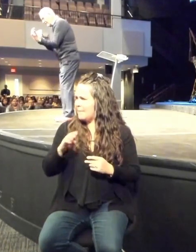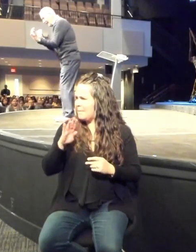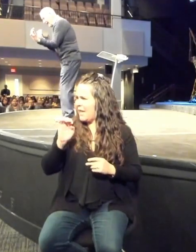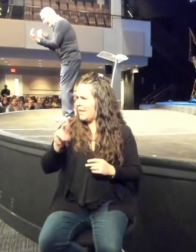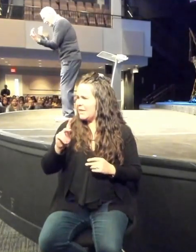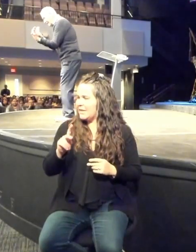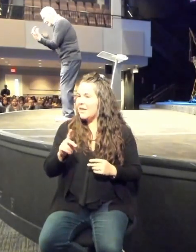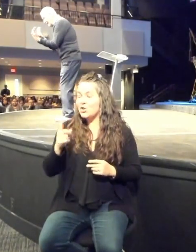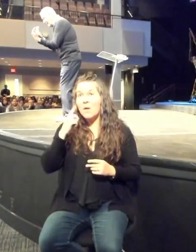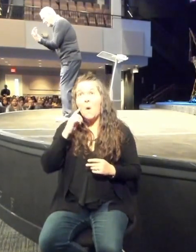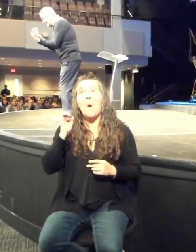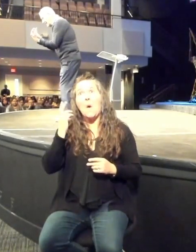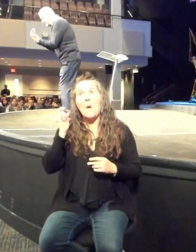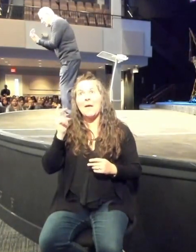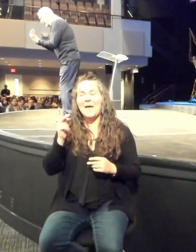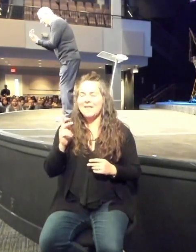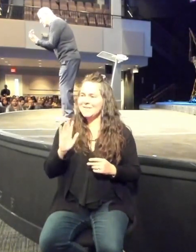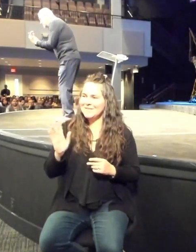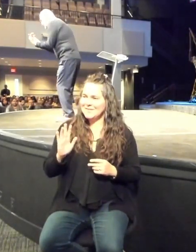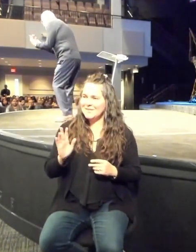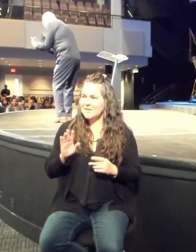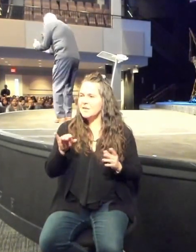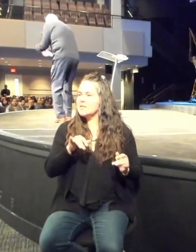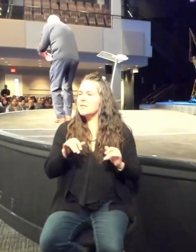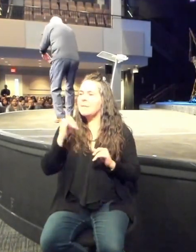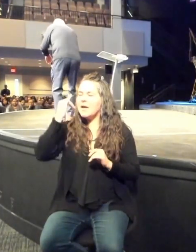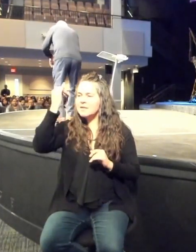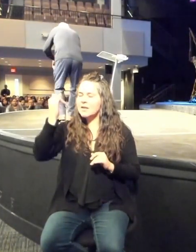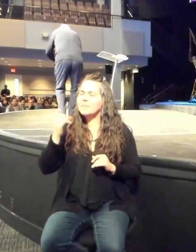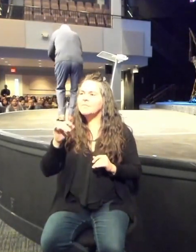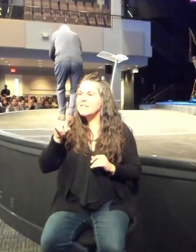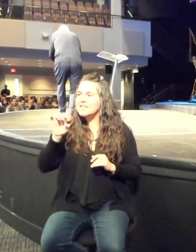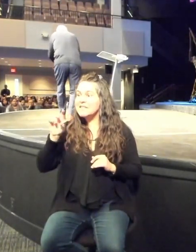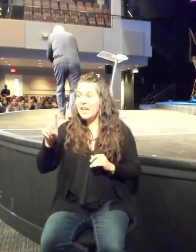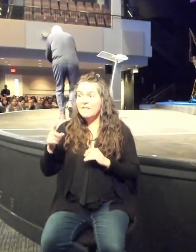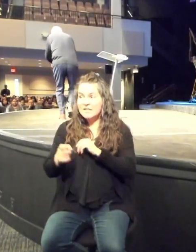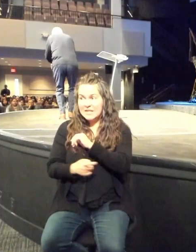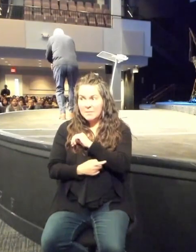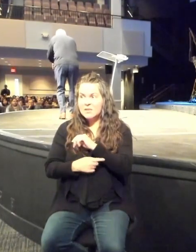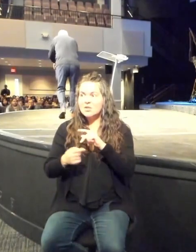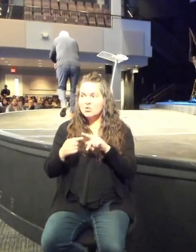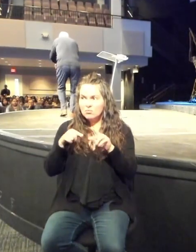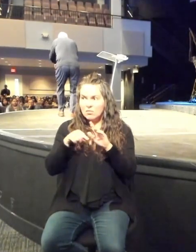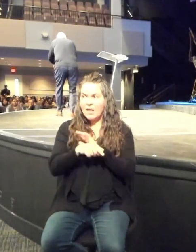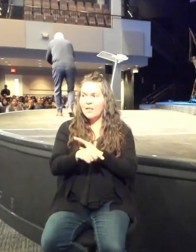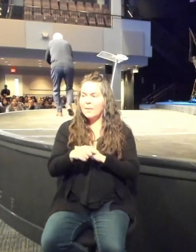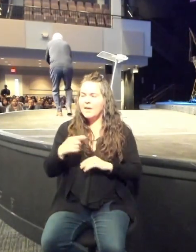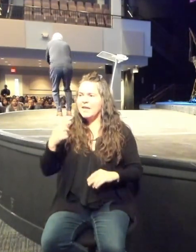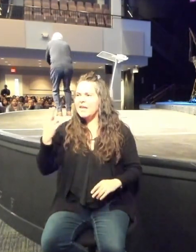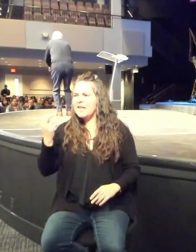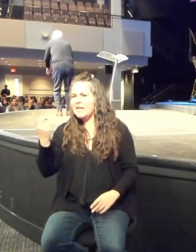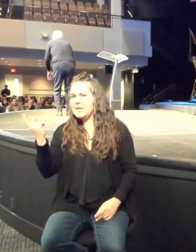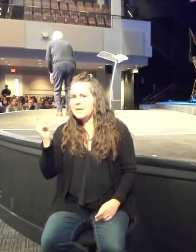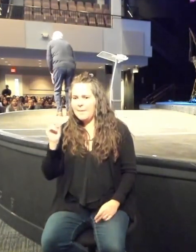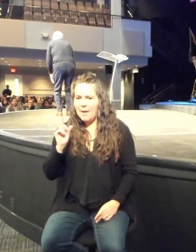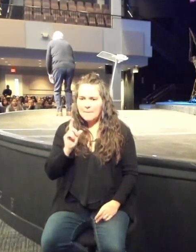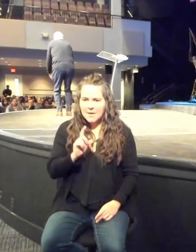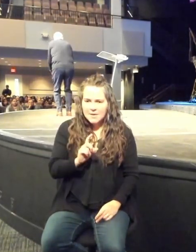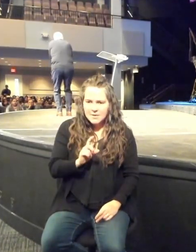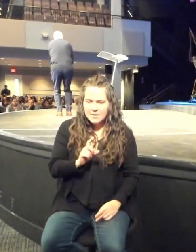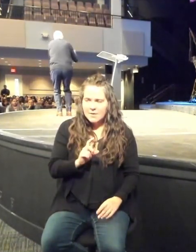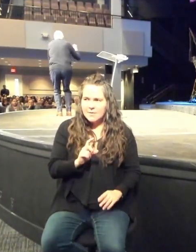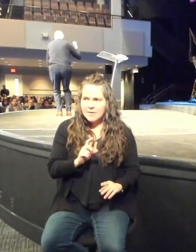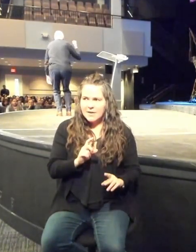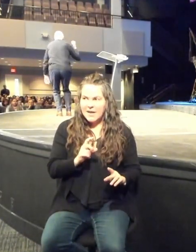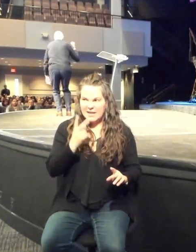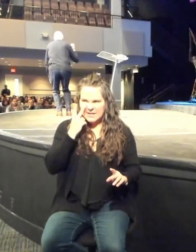David was tempted in this moment, and so he sneaks in and comes in behind where Saul is. Saul still doesn't know he's there. He